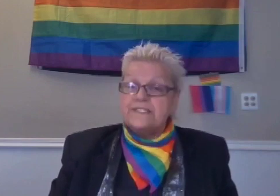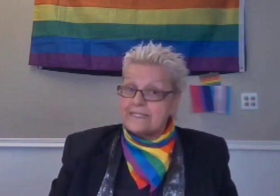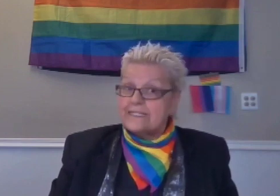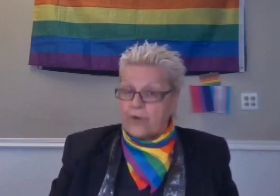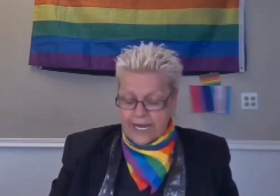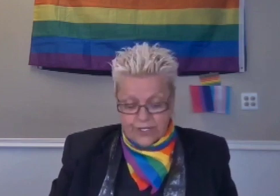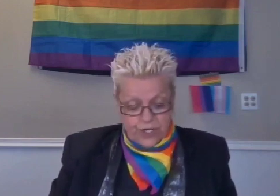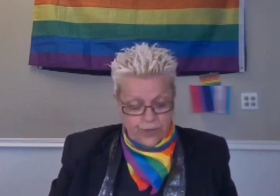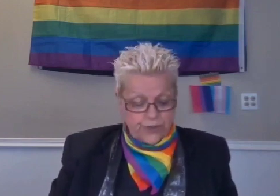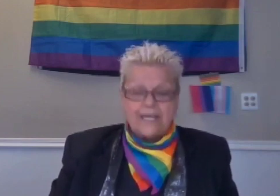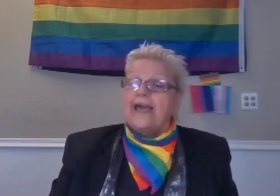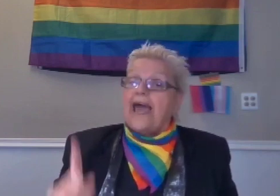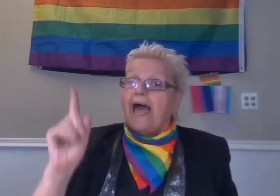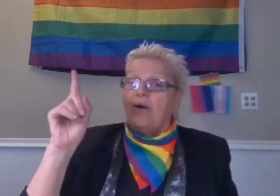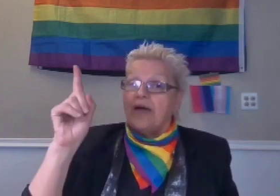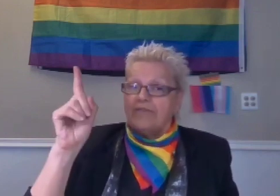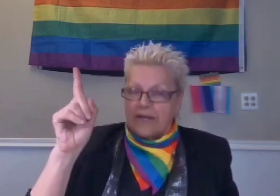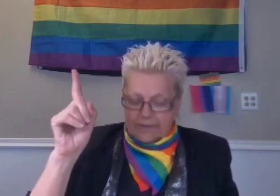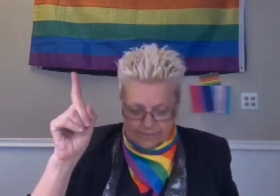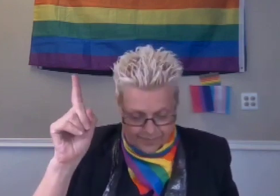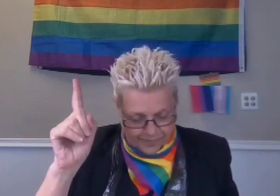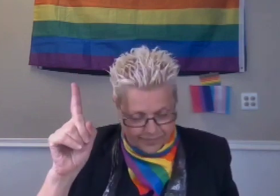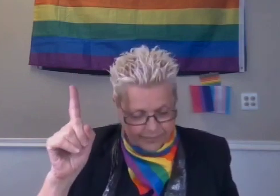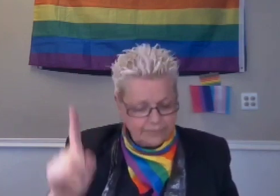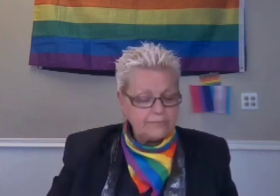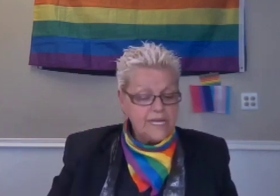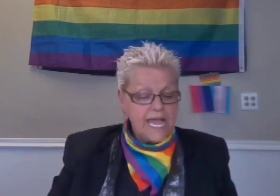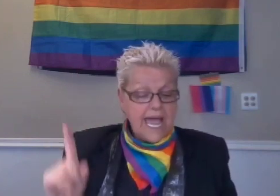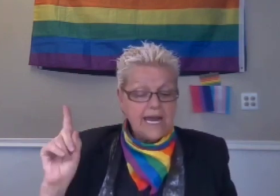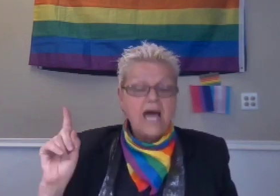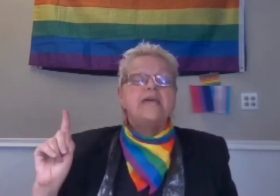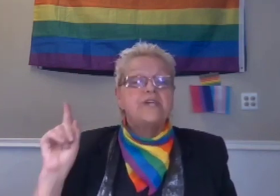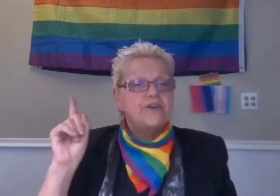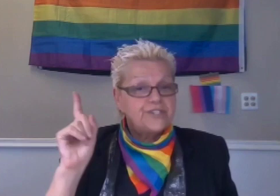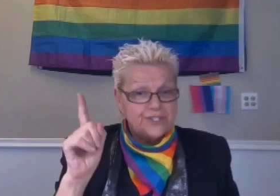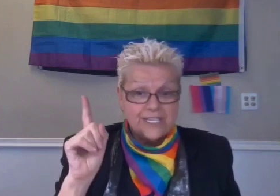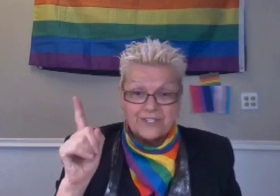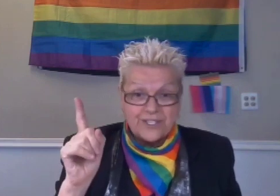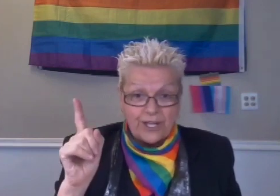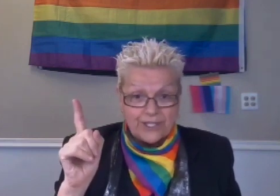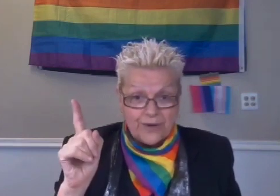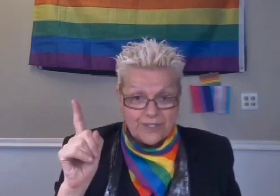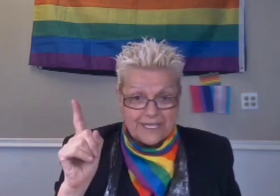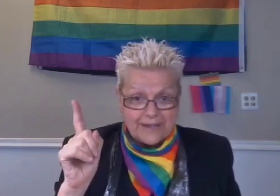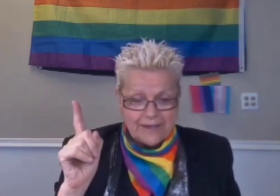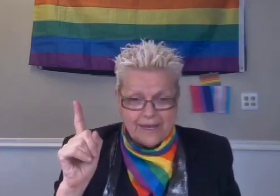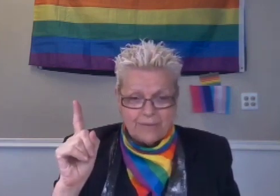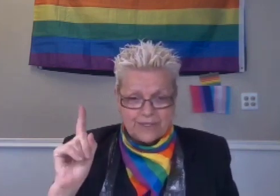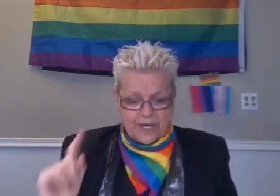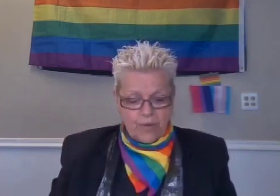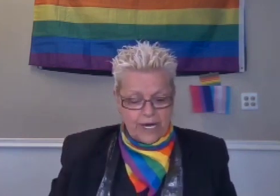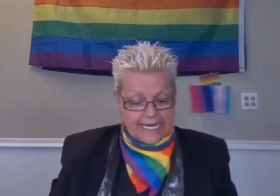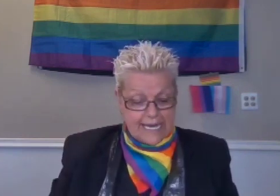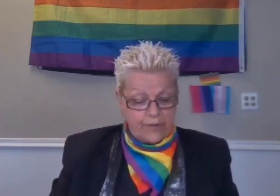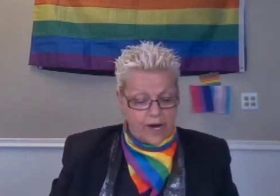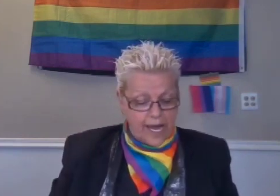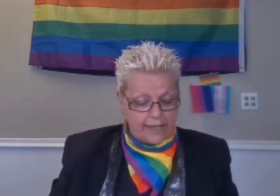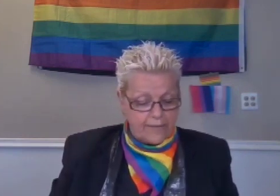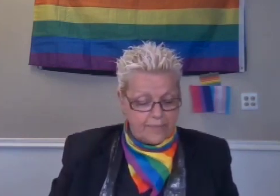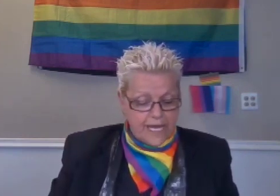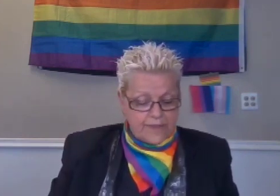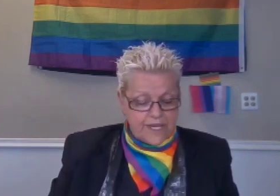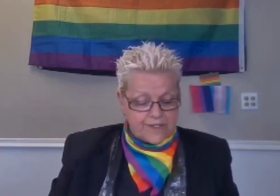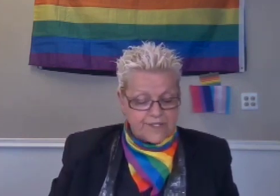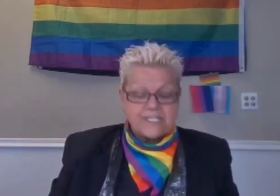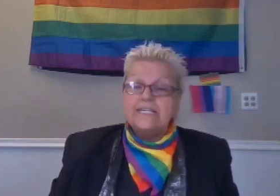So this is great news. However, and I am going to consult notes here because I want to get it